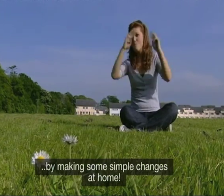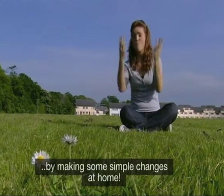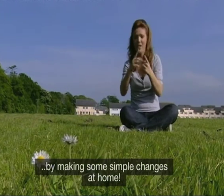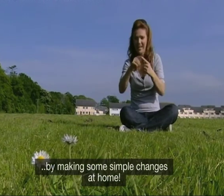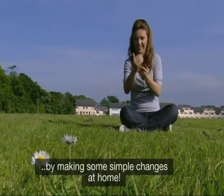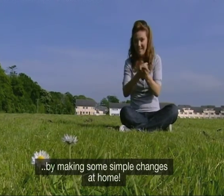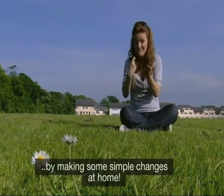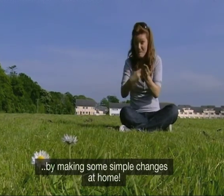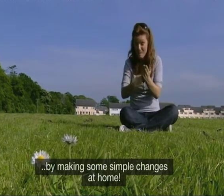changes at home.